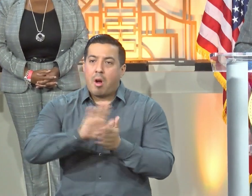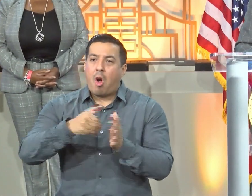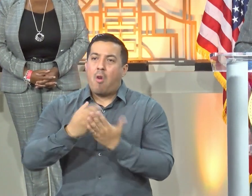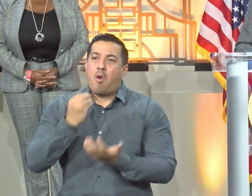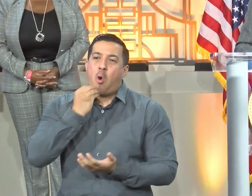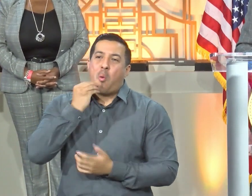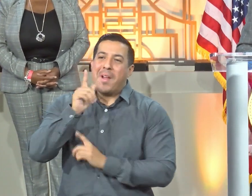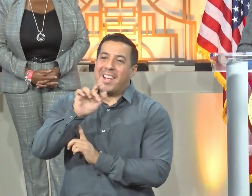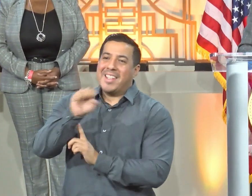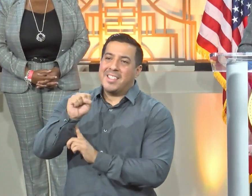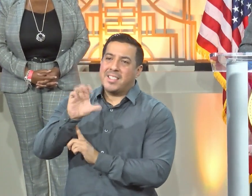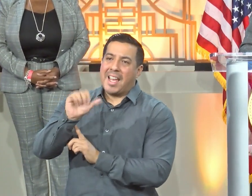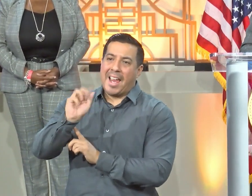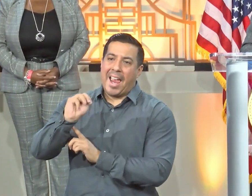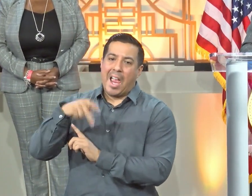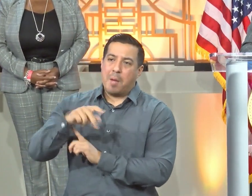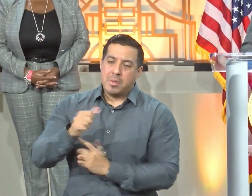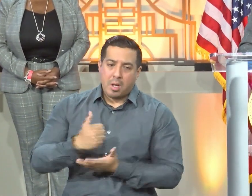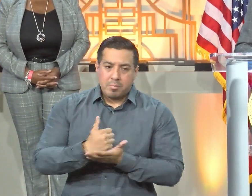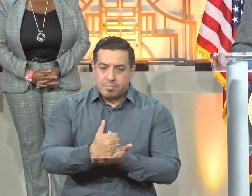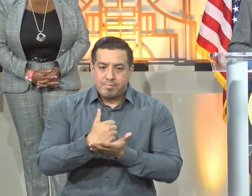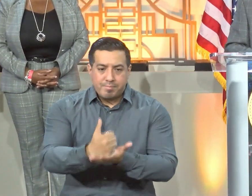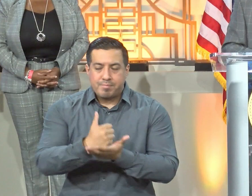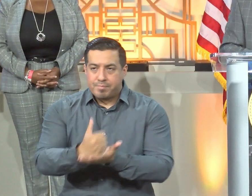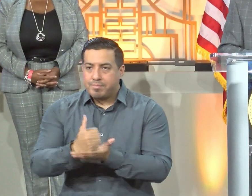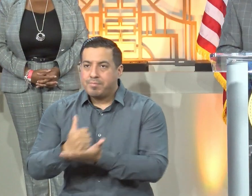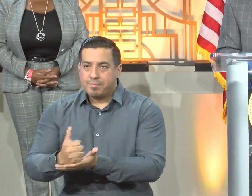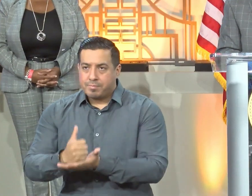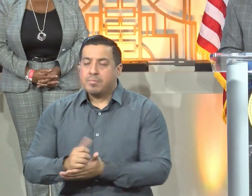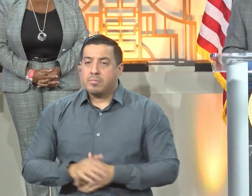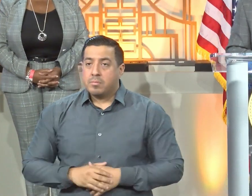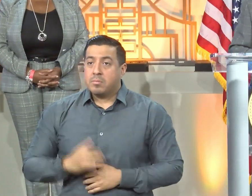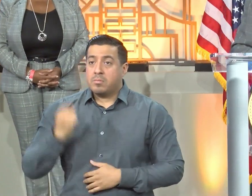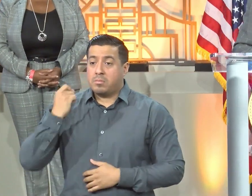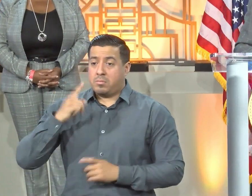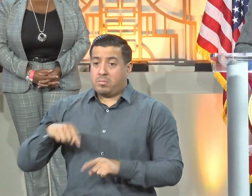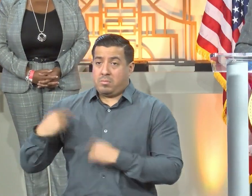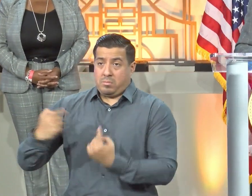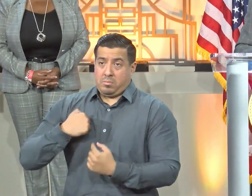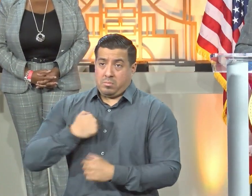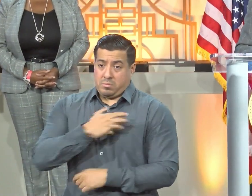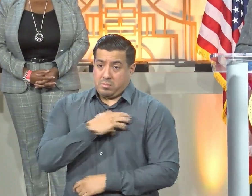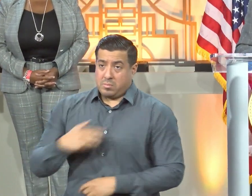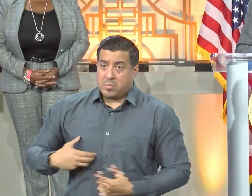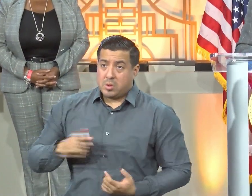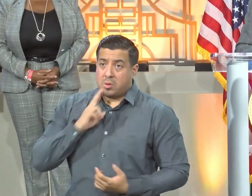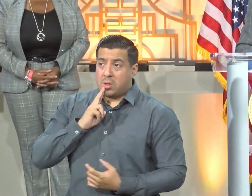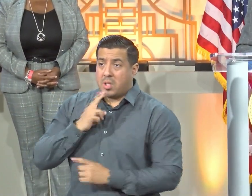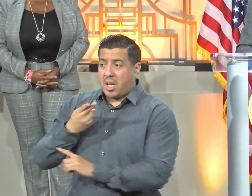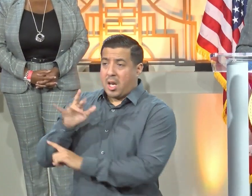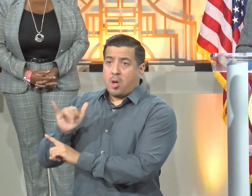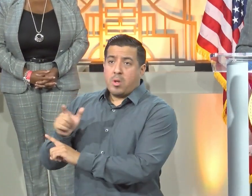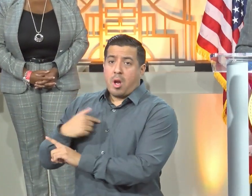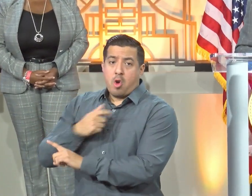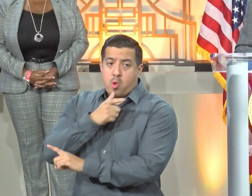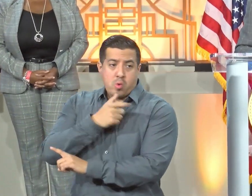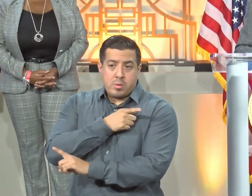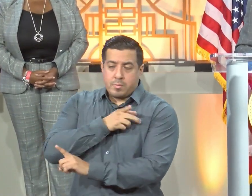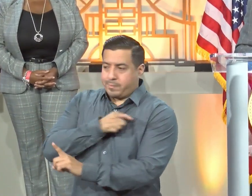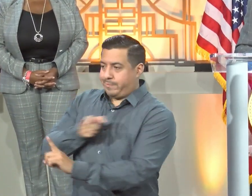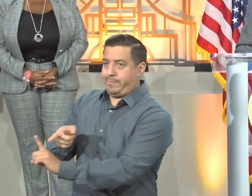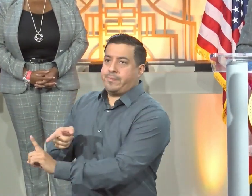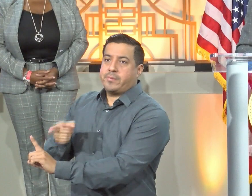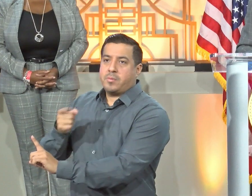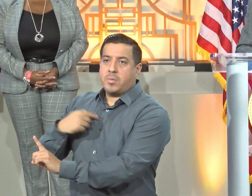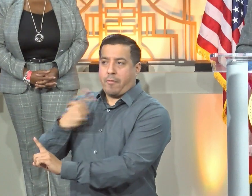camps. Ever since I've been at City Hall as mayor of the city of Houston, Harry has been a go-to person